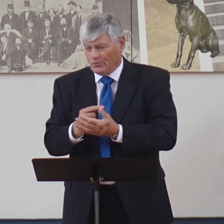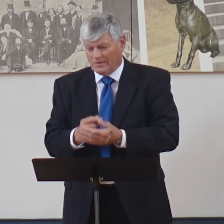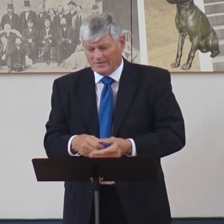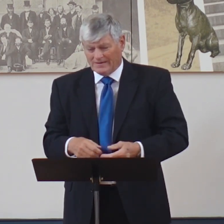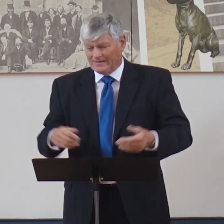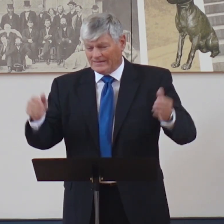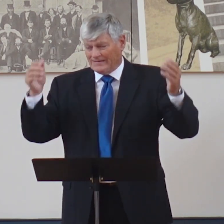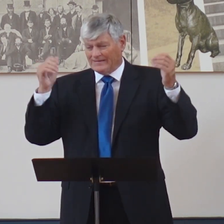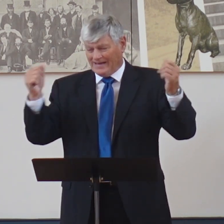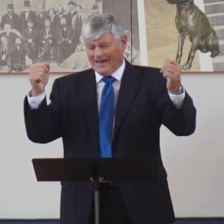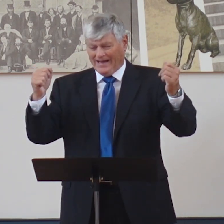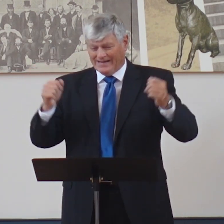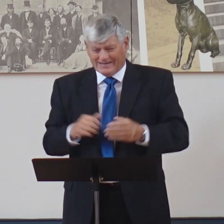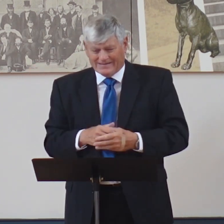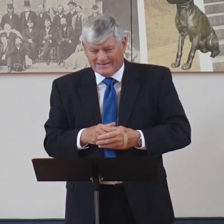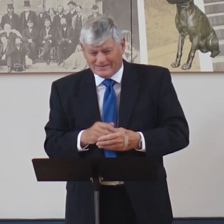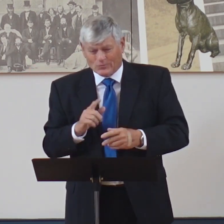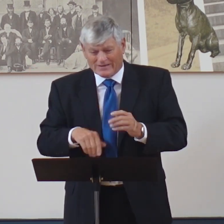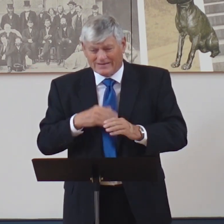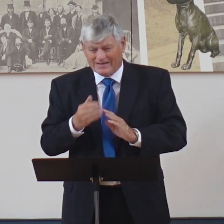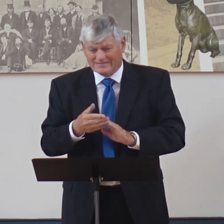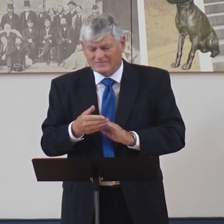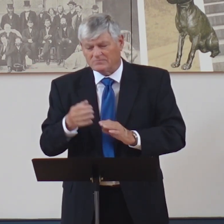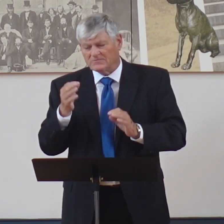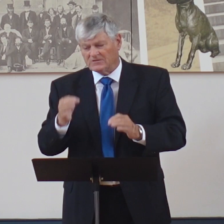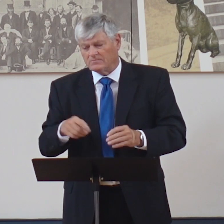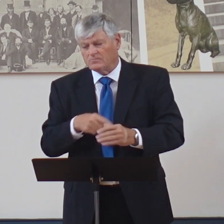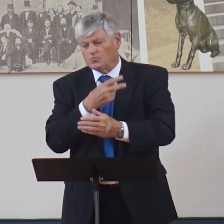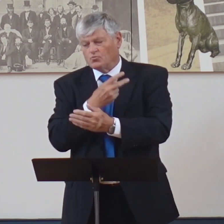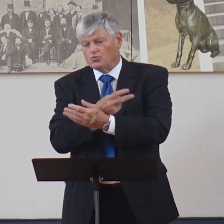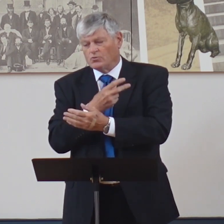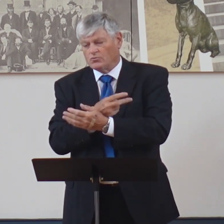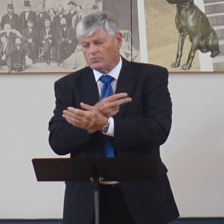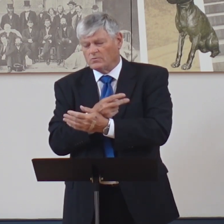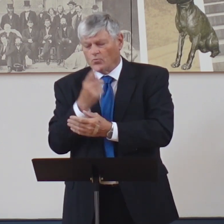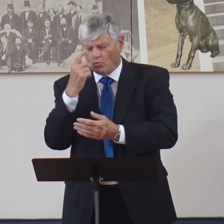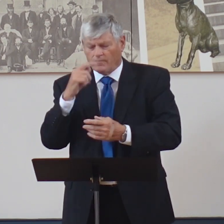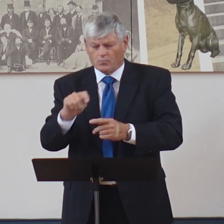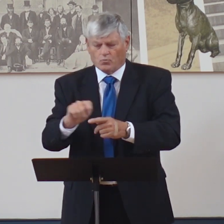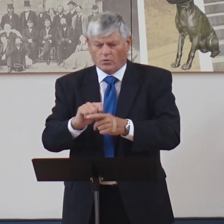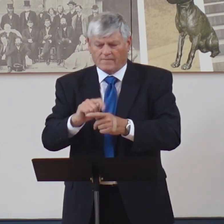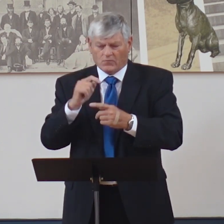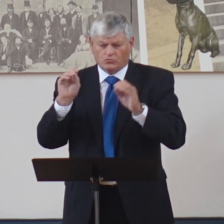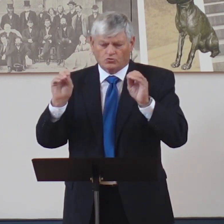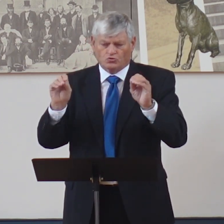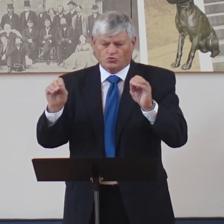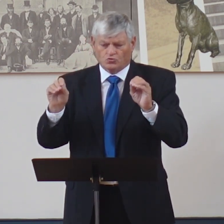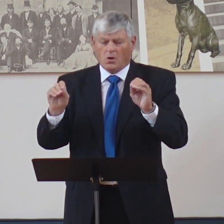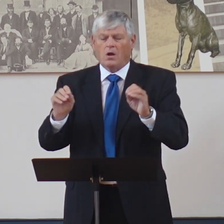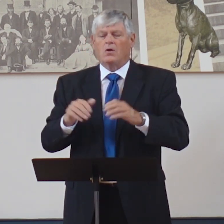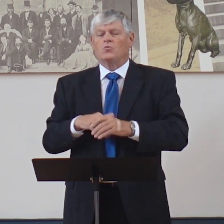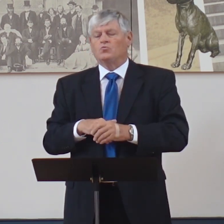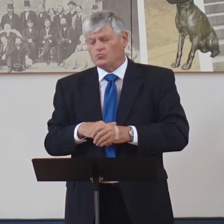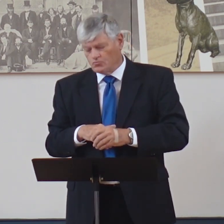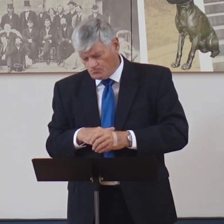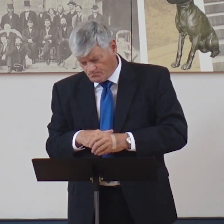She graduated, and she was thrilled. So she then decided to go to grad school to become a teacher.